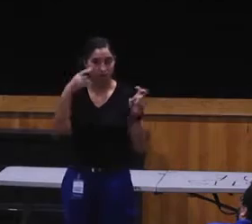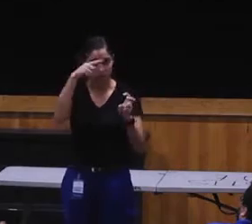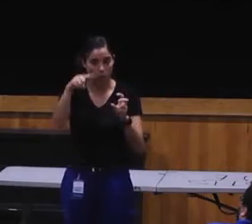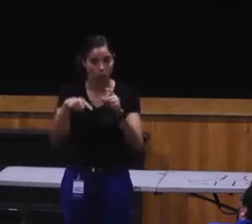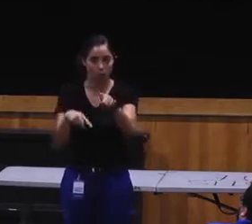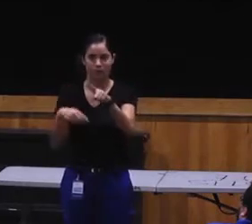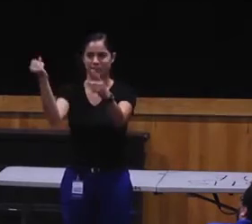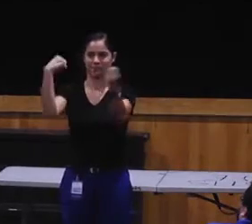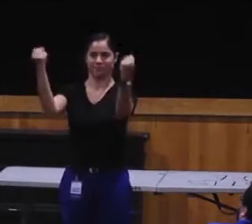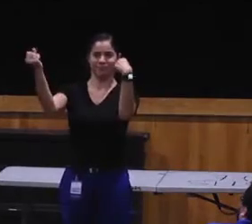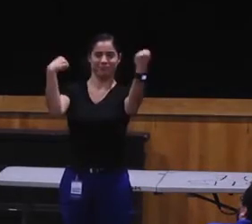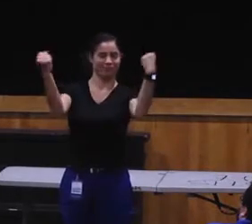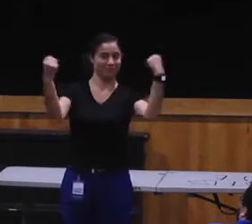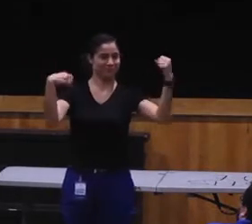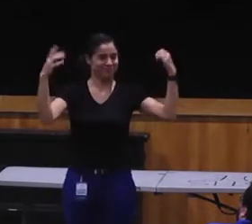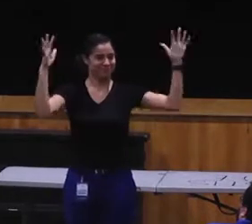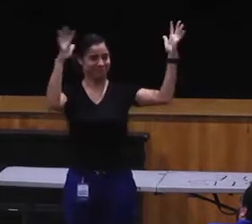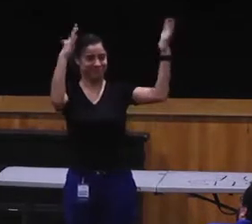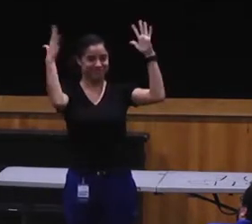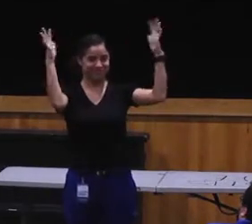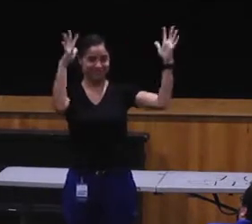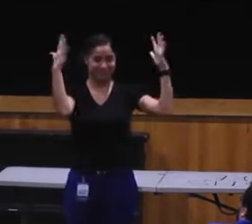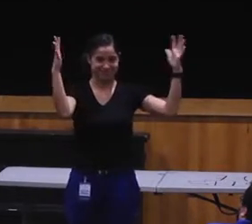The problem that we have,